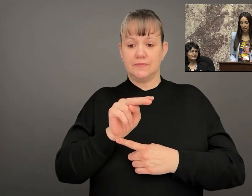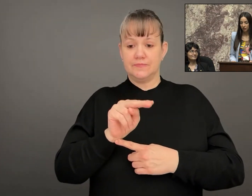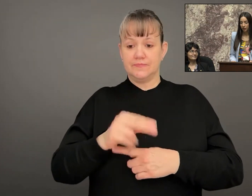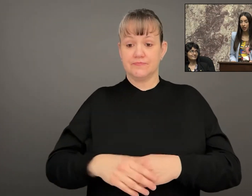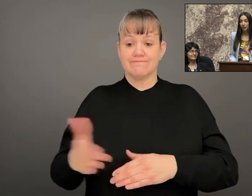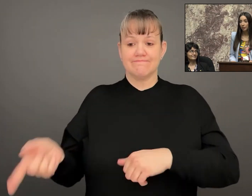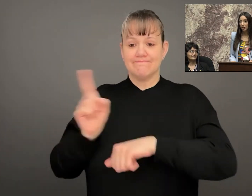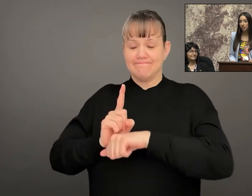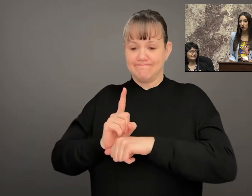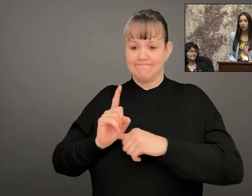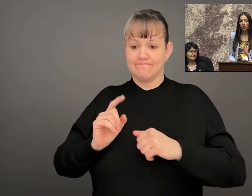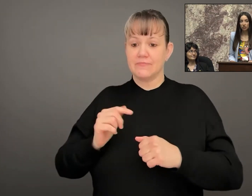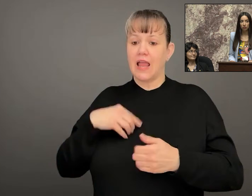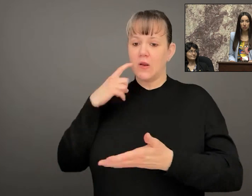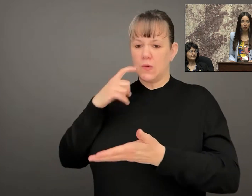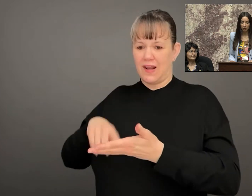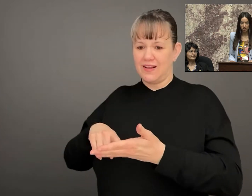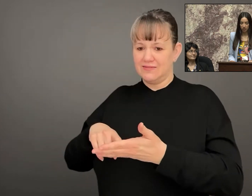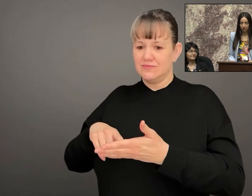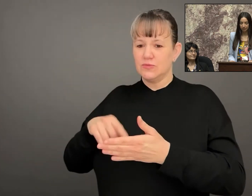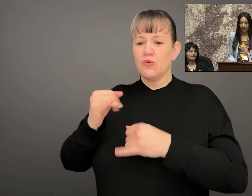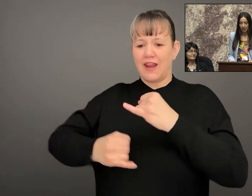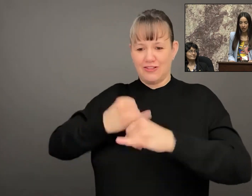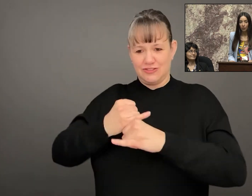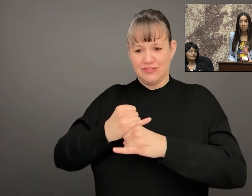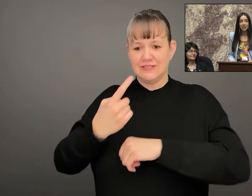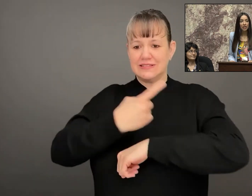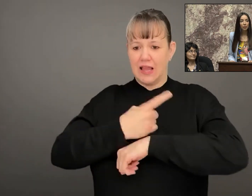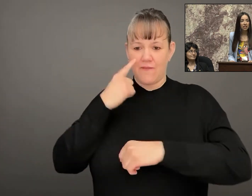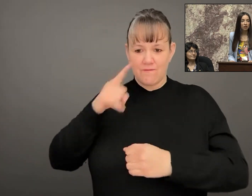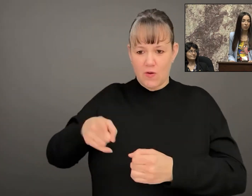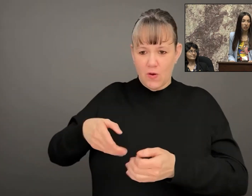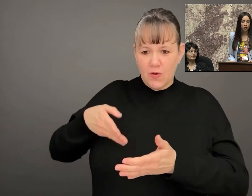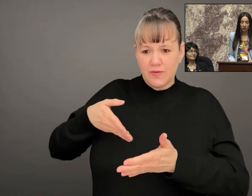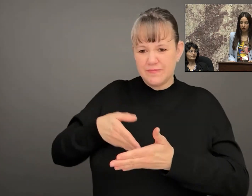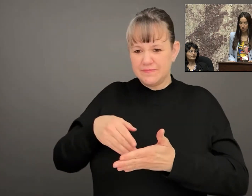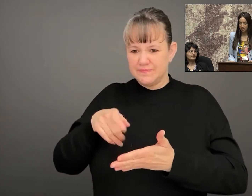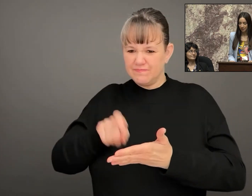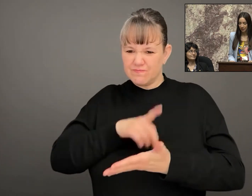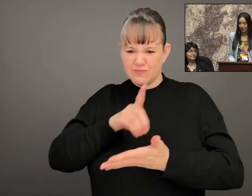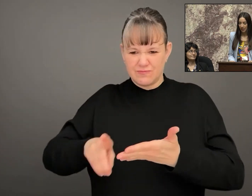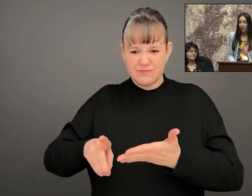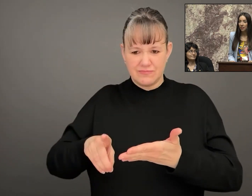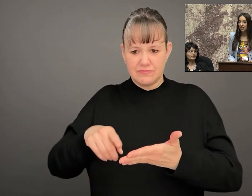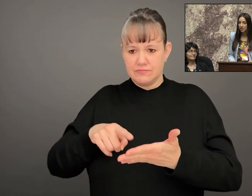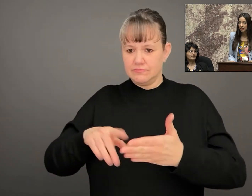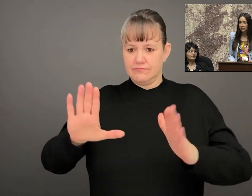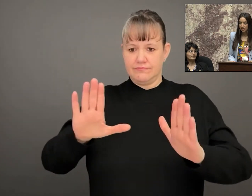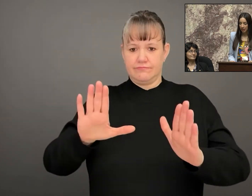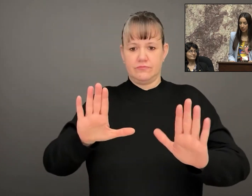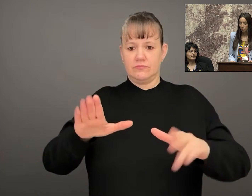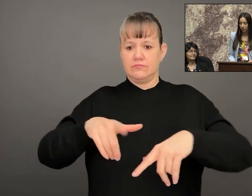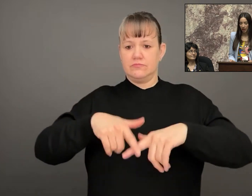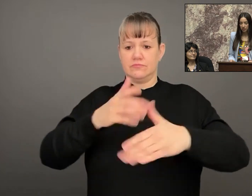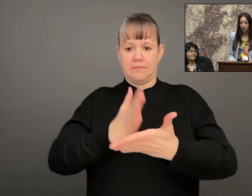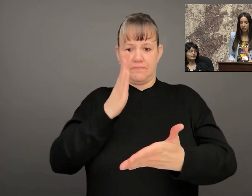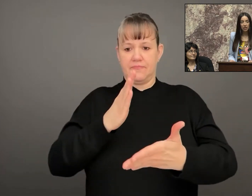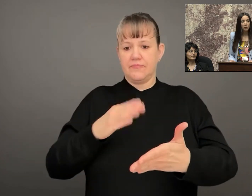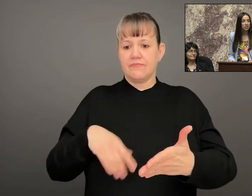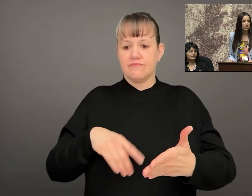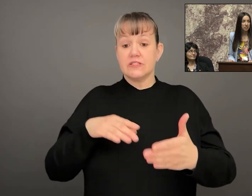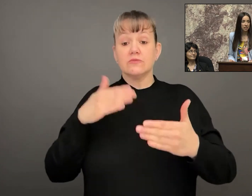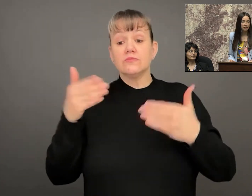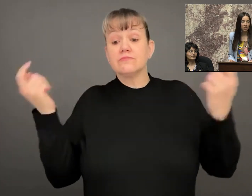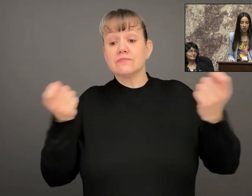International Day for the Elimination of Racial Discrimination, which is taking place on March 21st. This is a day to reflect on the